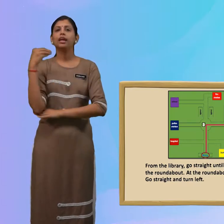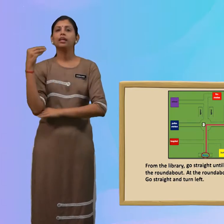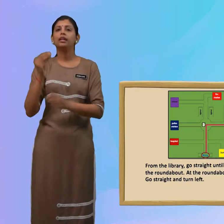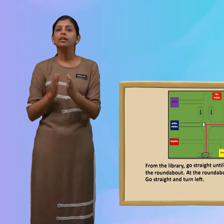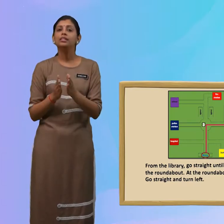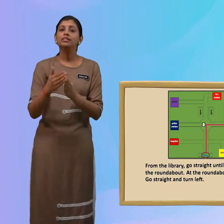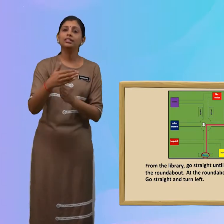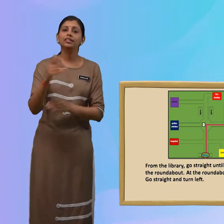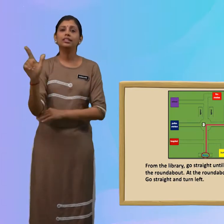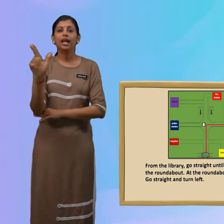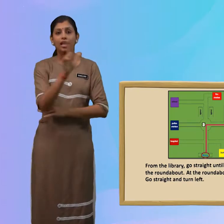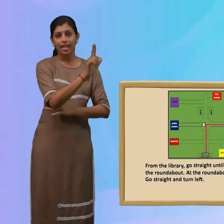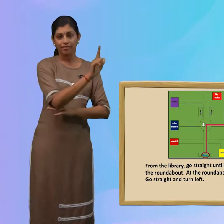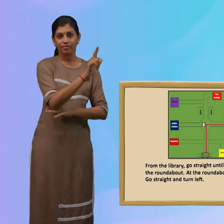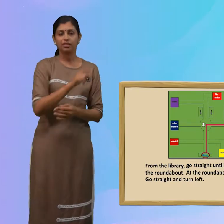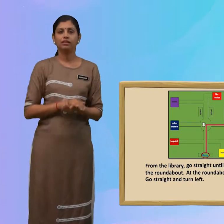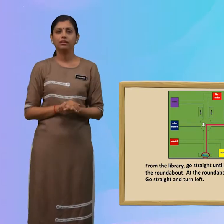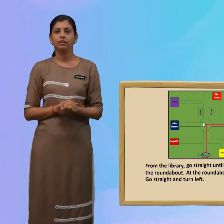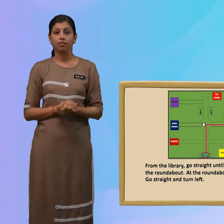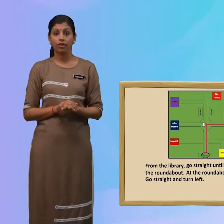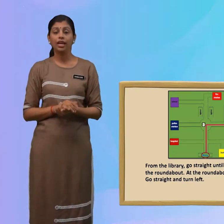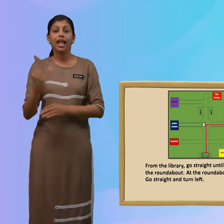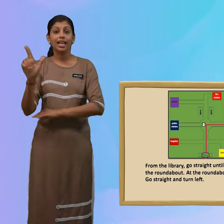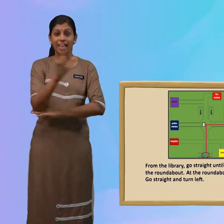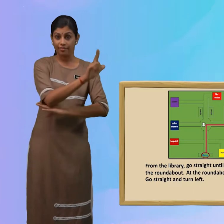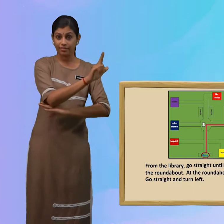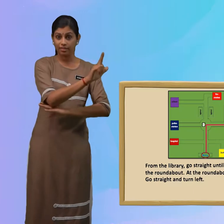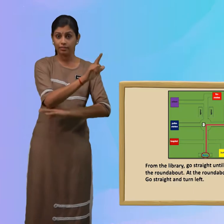and turn left. Okay, left.